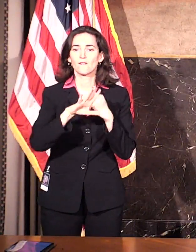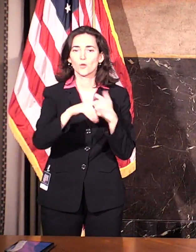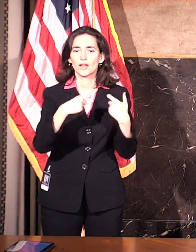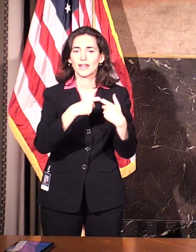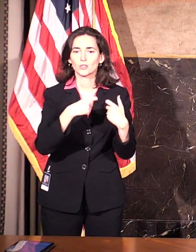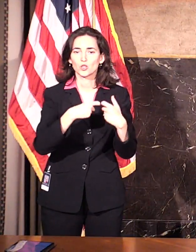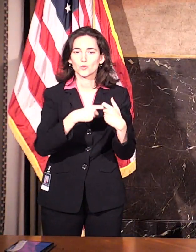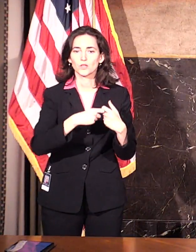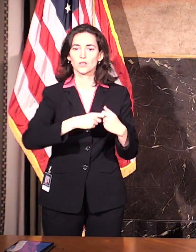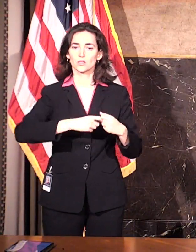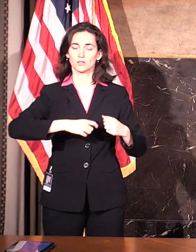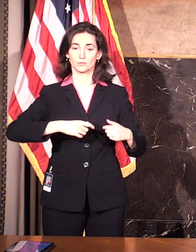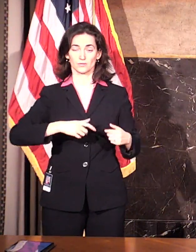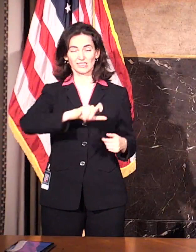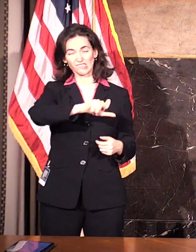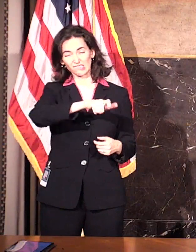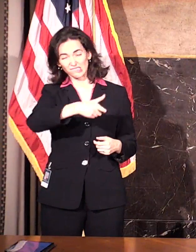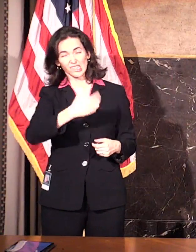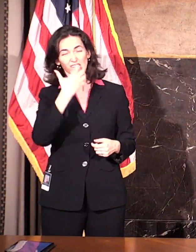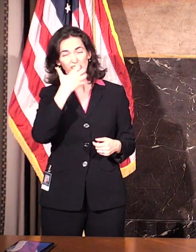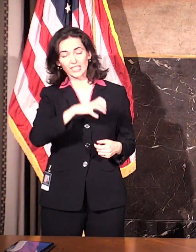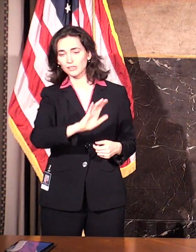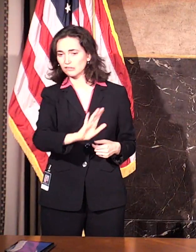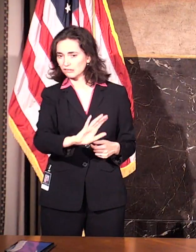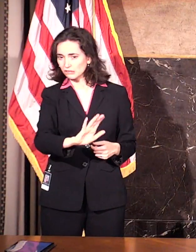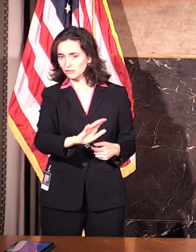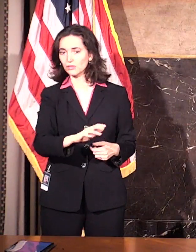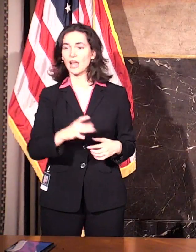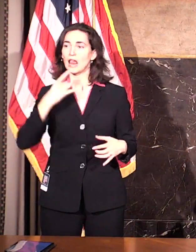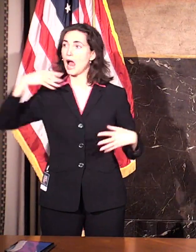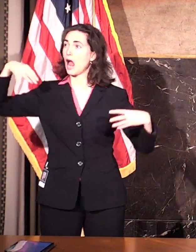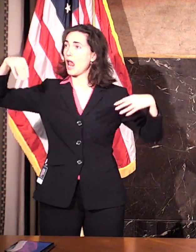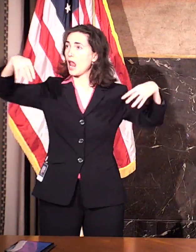few rolling blackouts over the last few days,